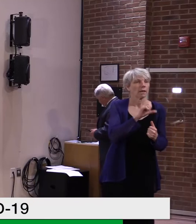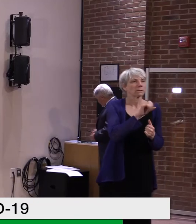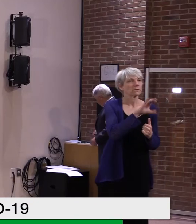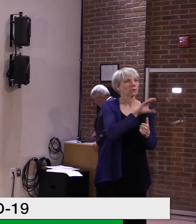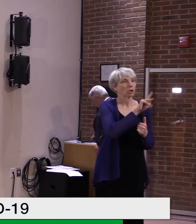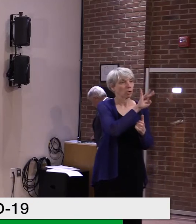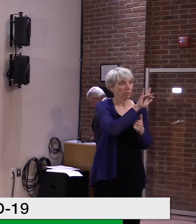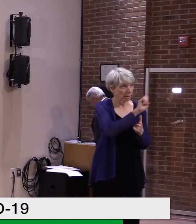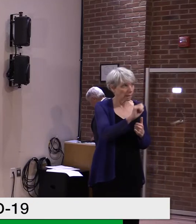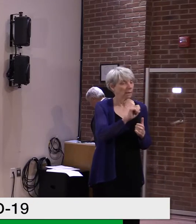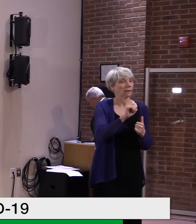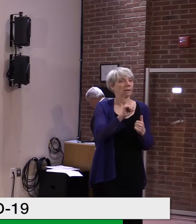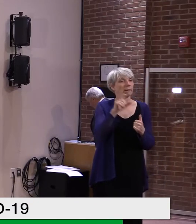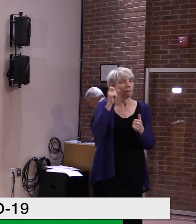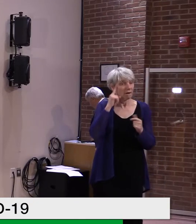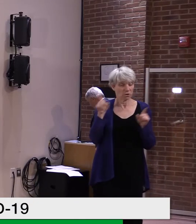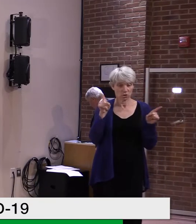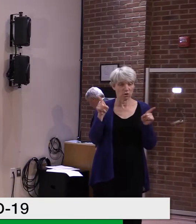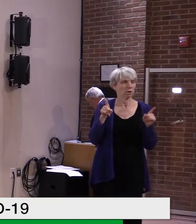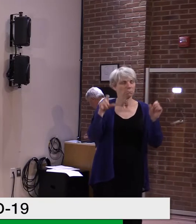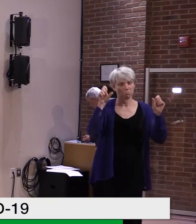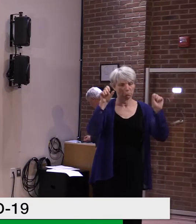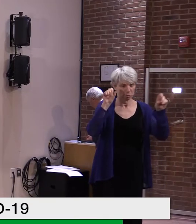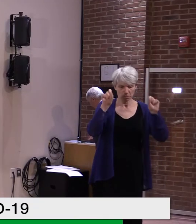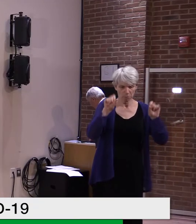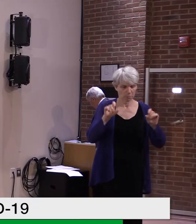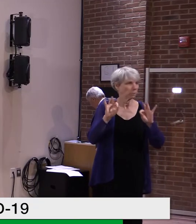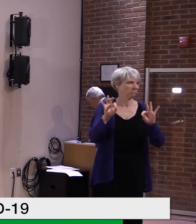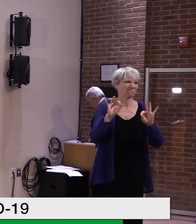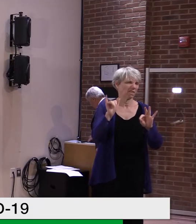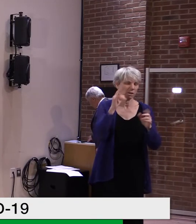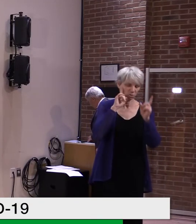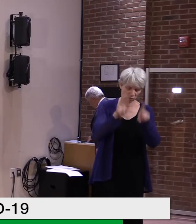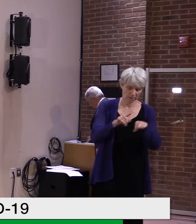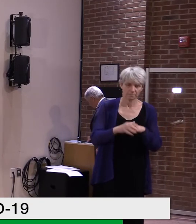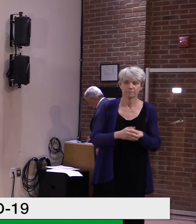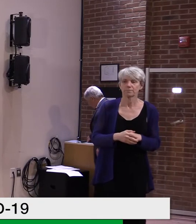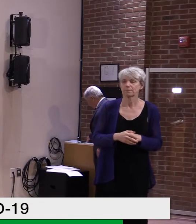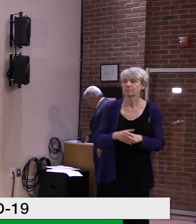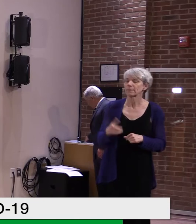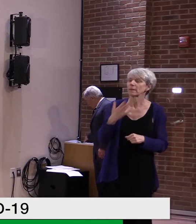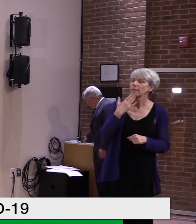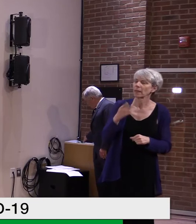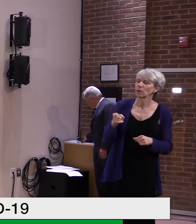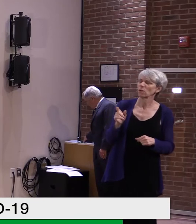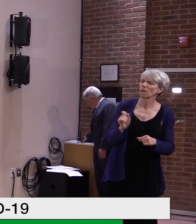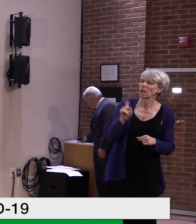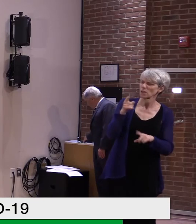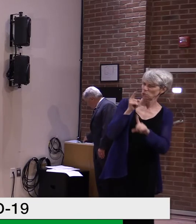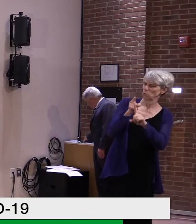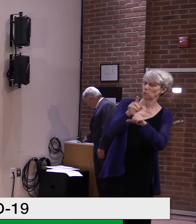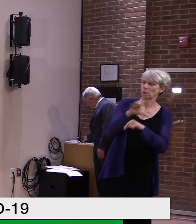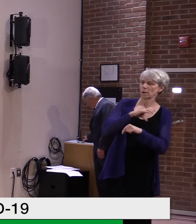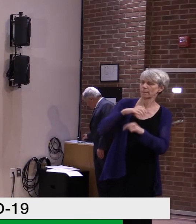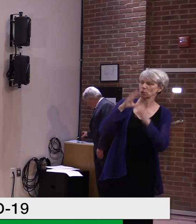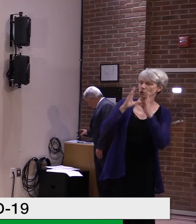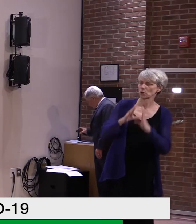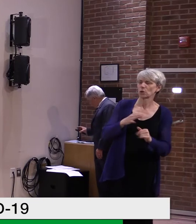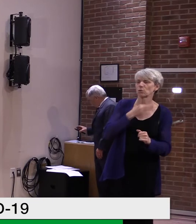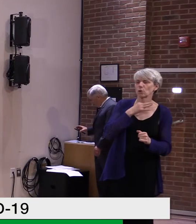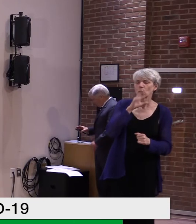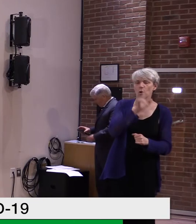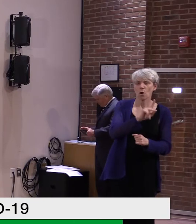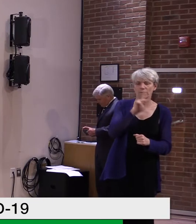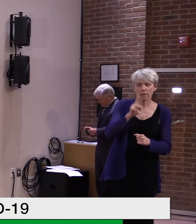governor certainly hit on all the key points. Thanks. Commissioner, do you happen to know what percentage of Coffee Cup